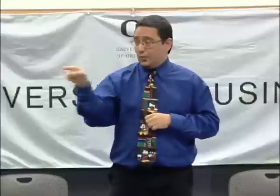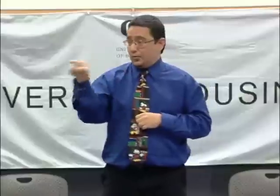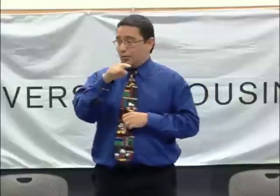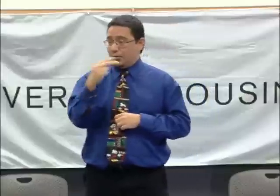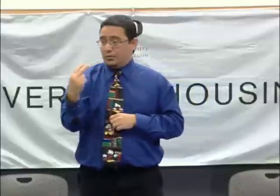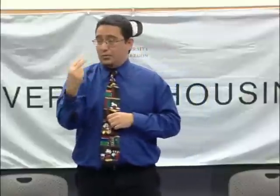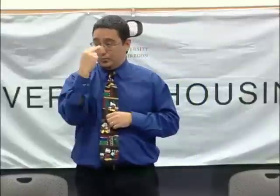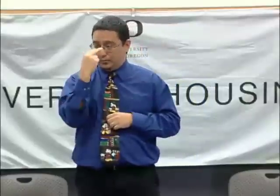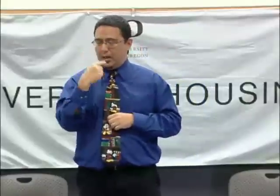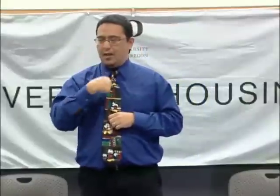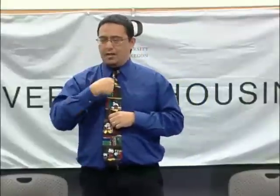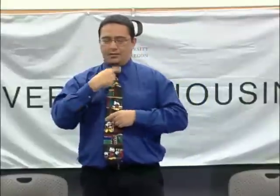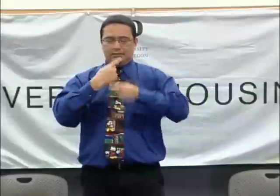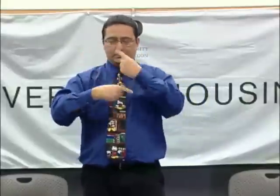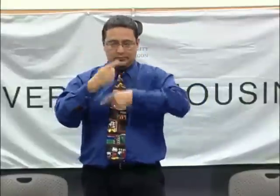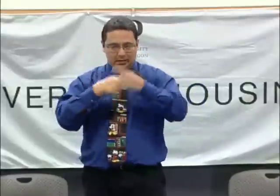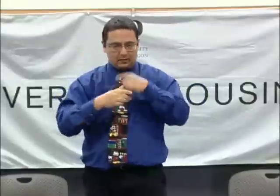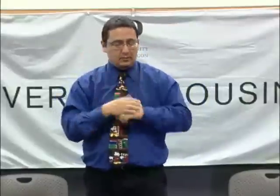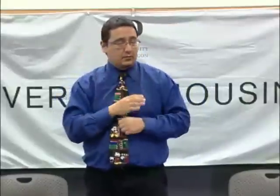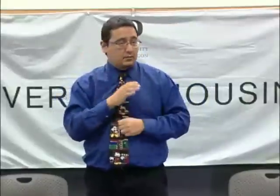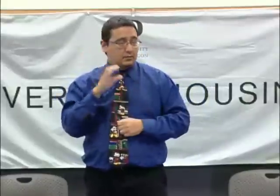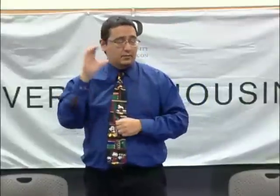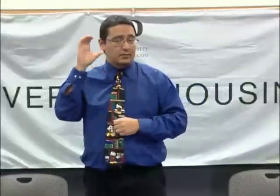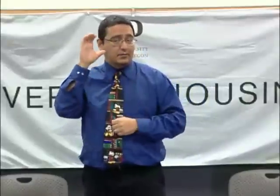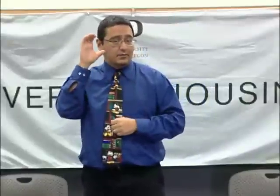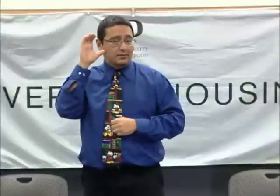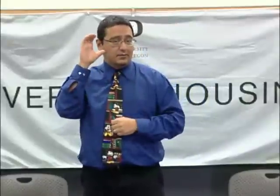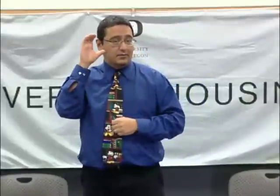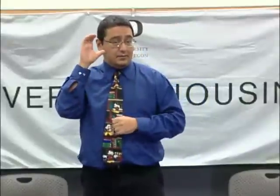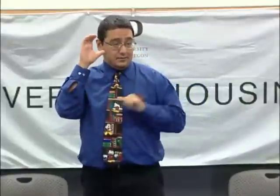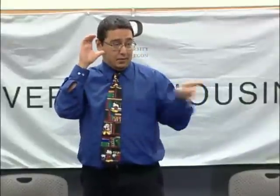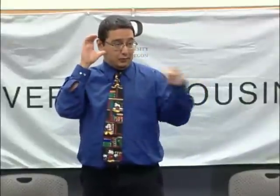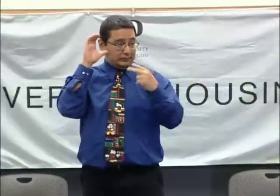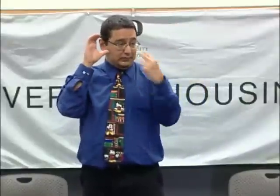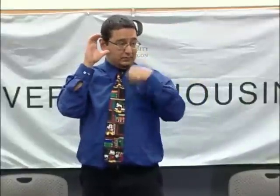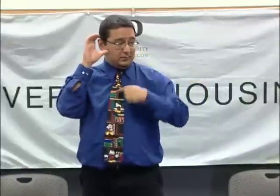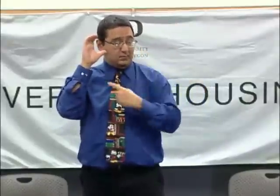stages. So I would like you to look when I sign. When I sign this